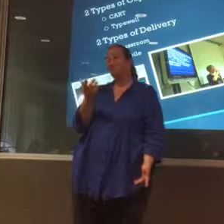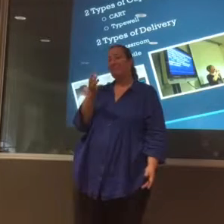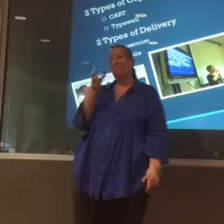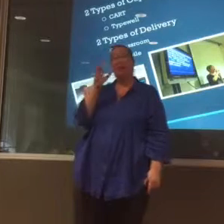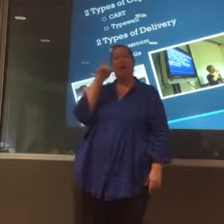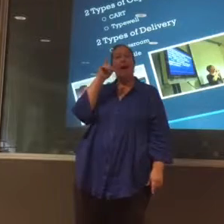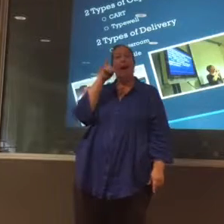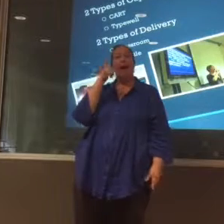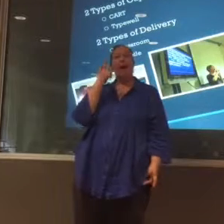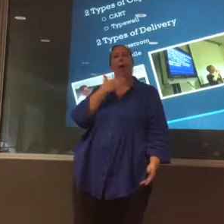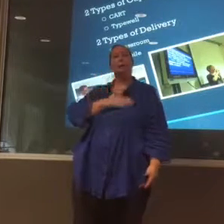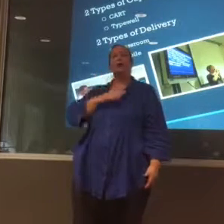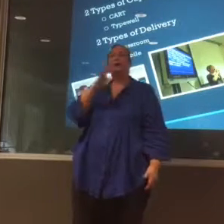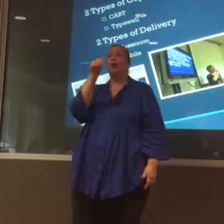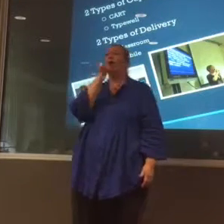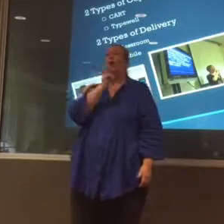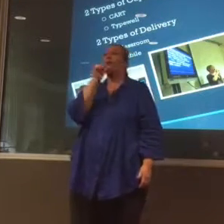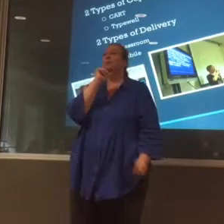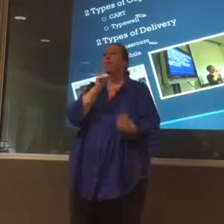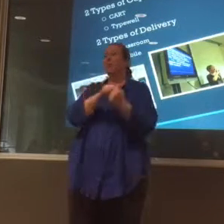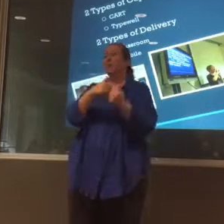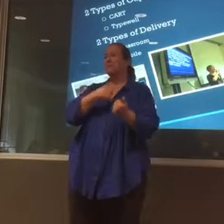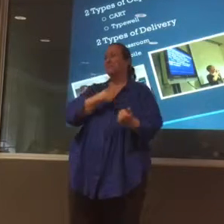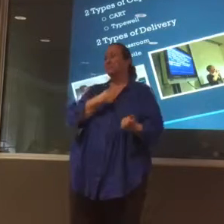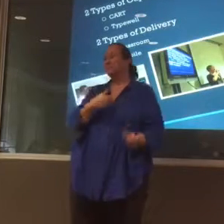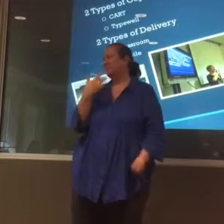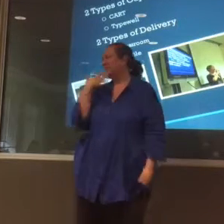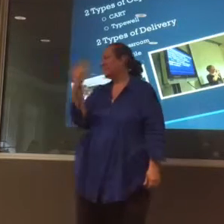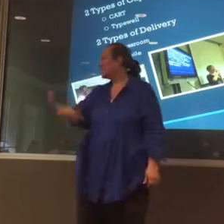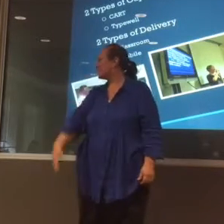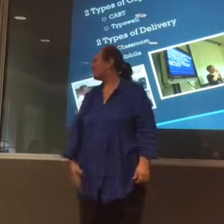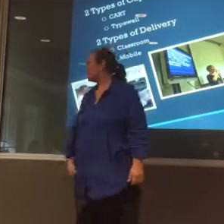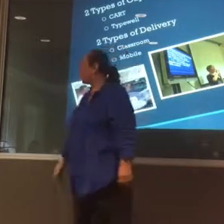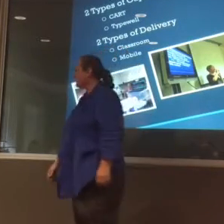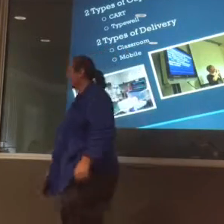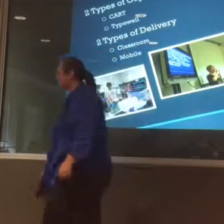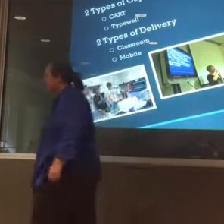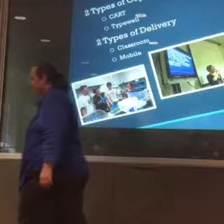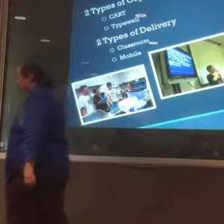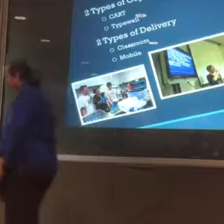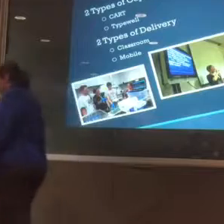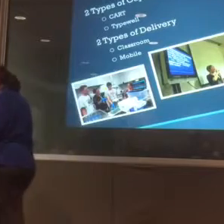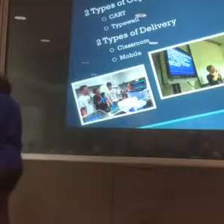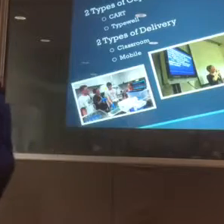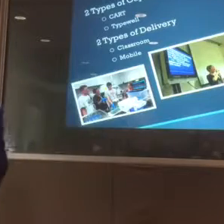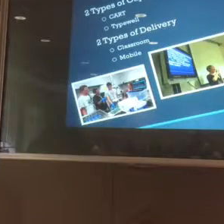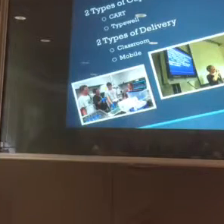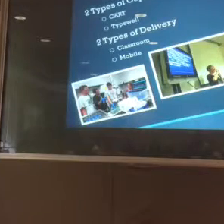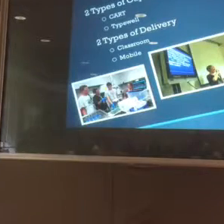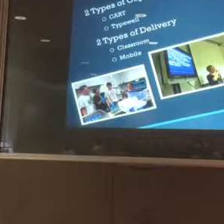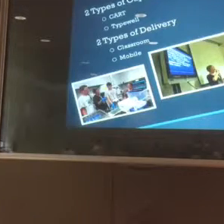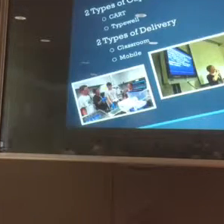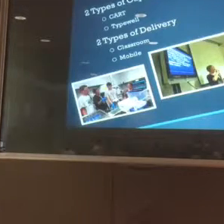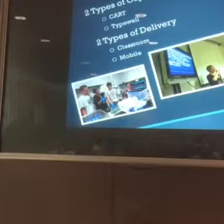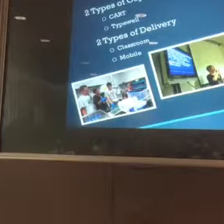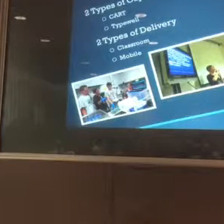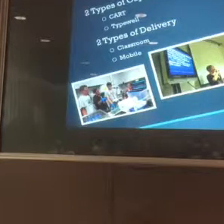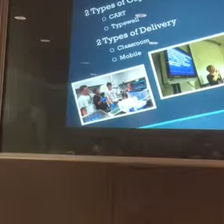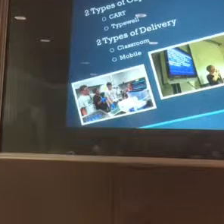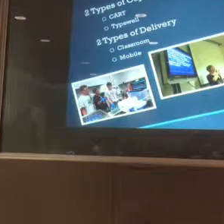presentation. So I would really appreciate your patience with me in that aspect.